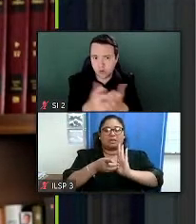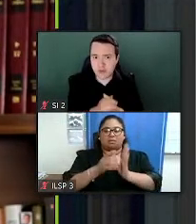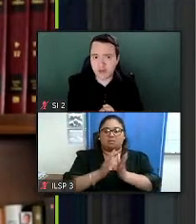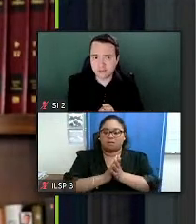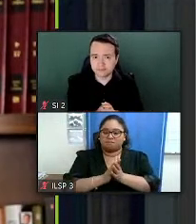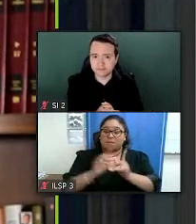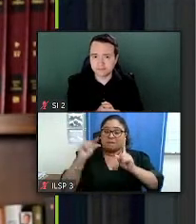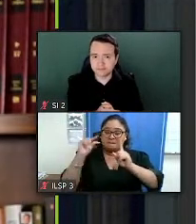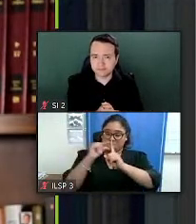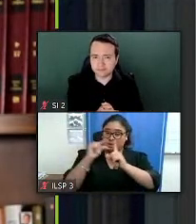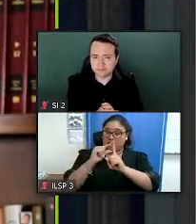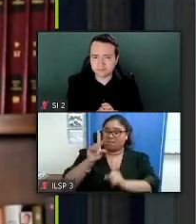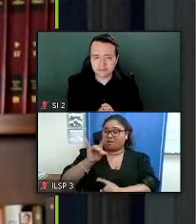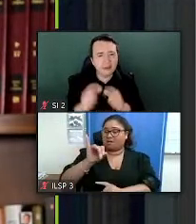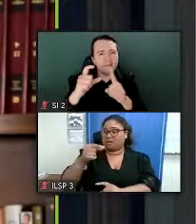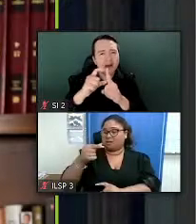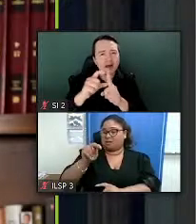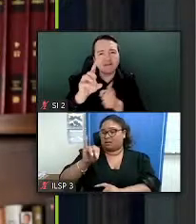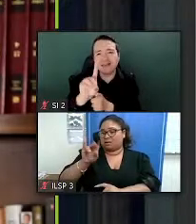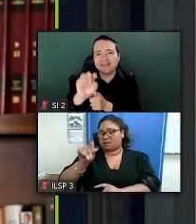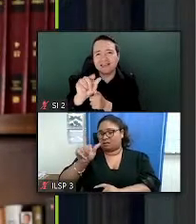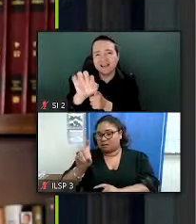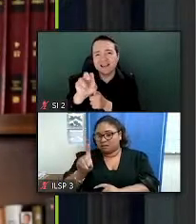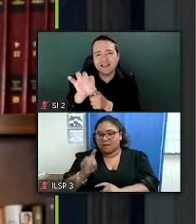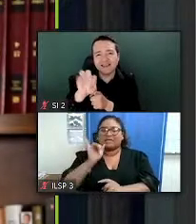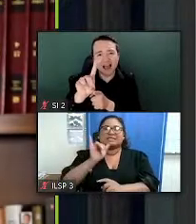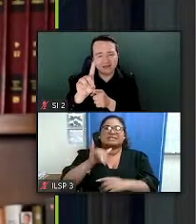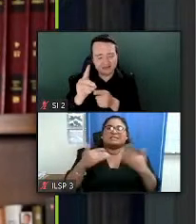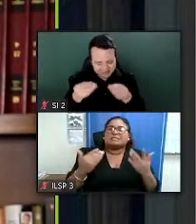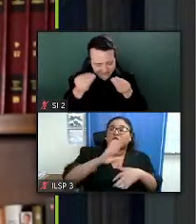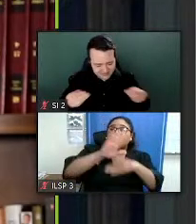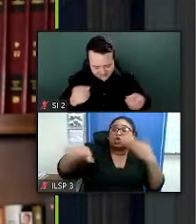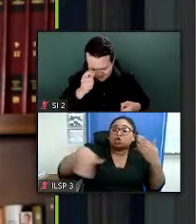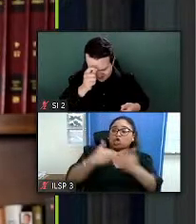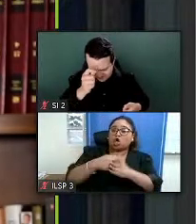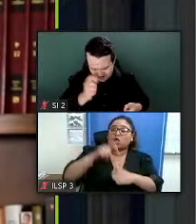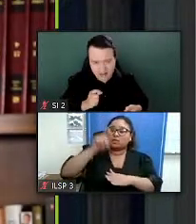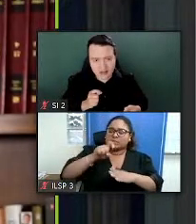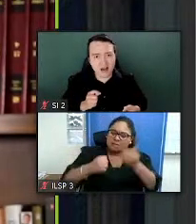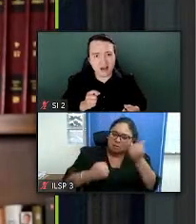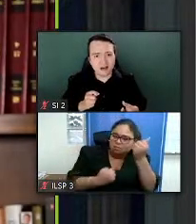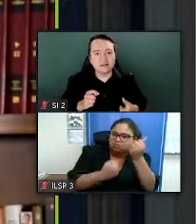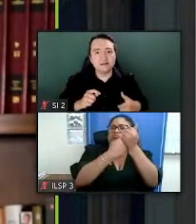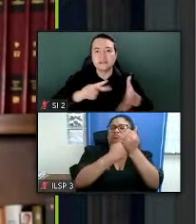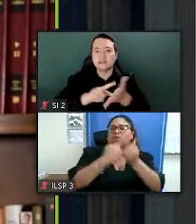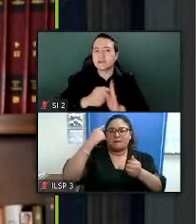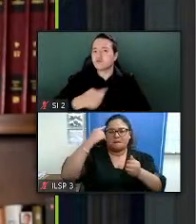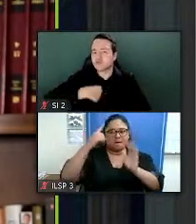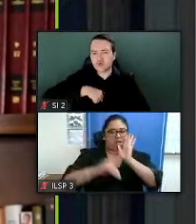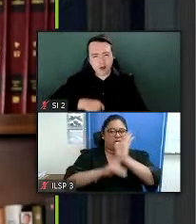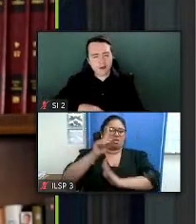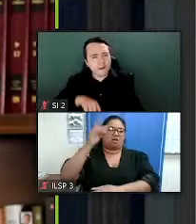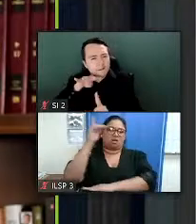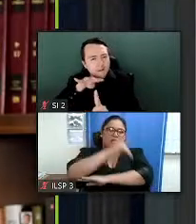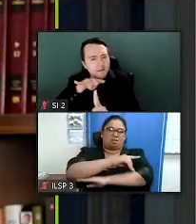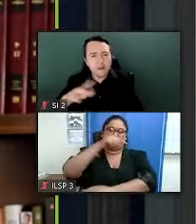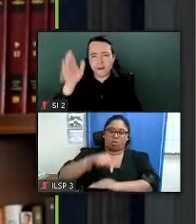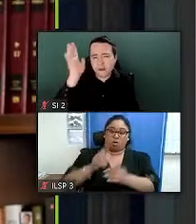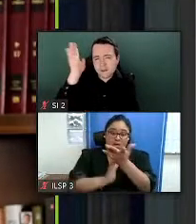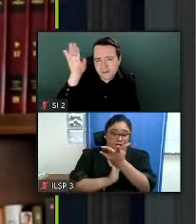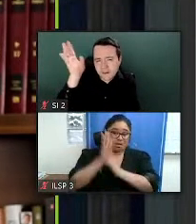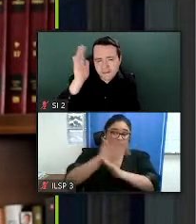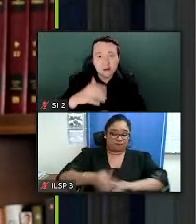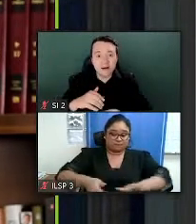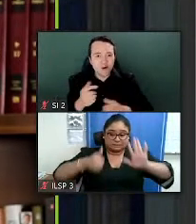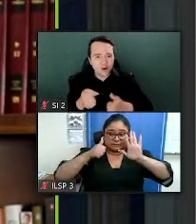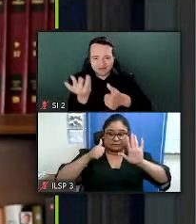dignity that is the word that collects the joint effort that we have promoted and carried out today through the